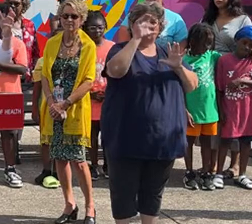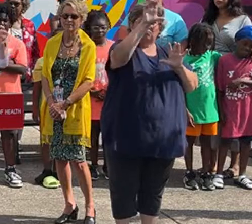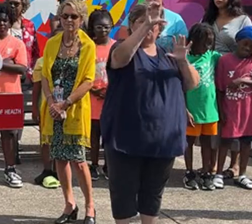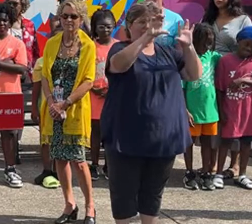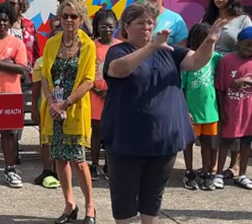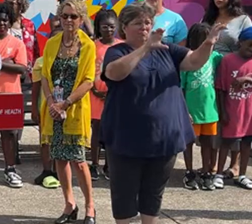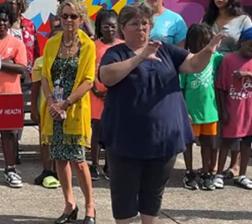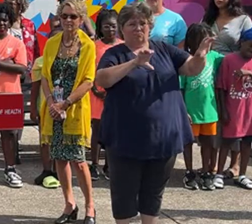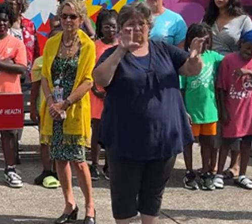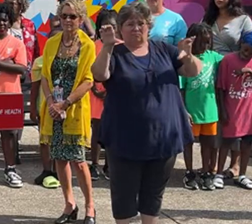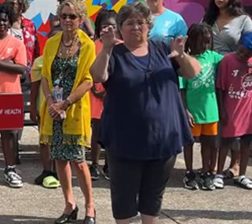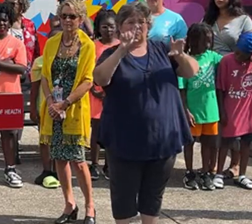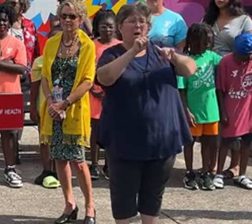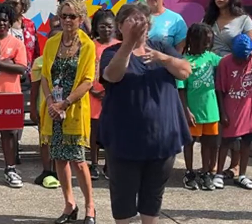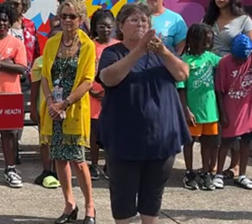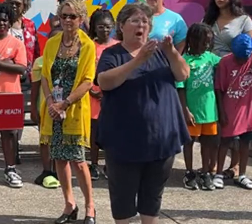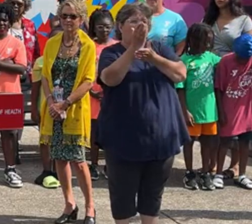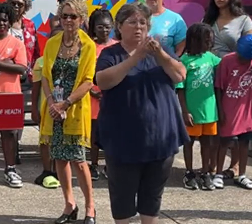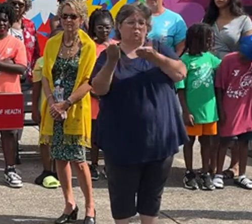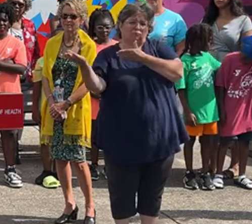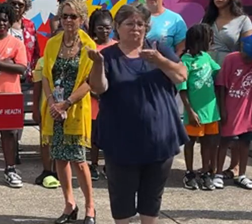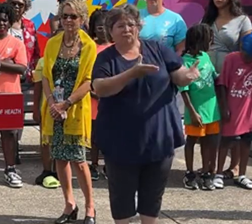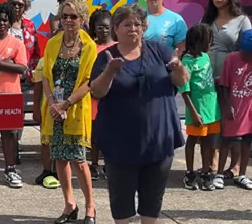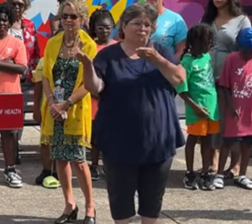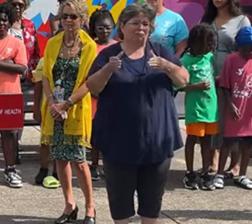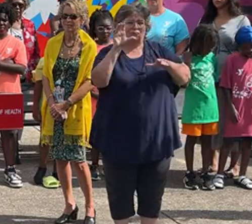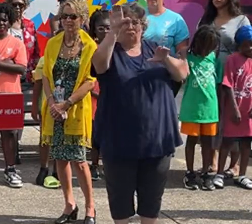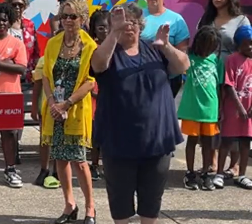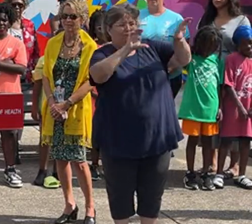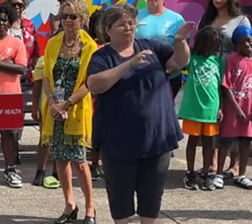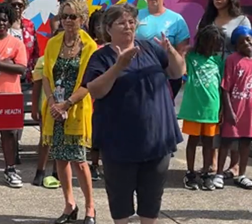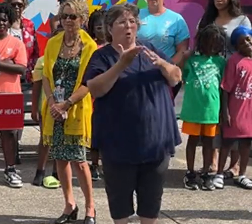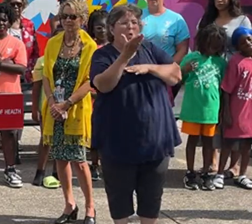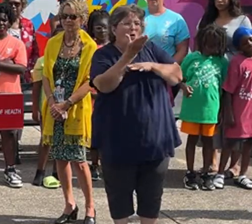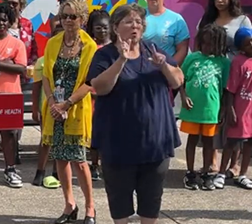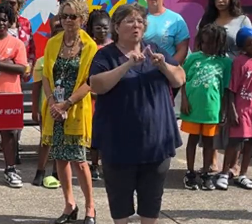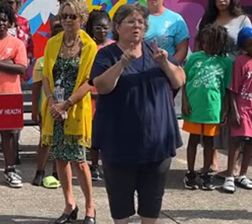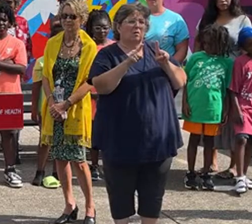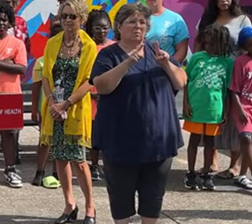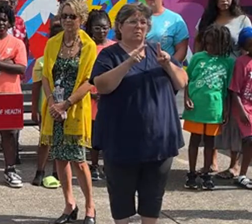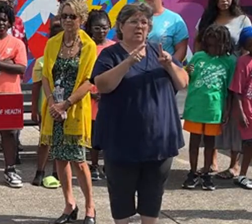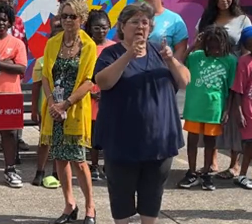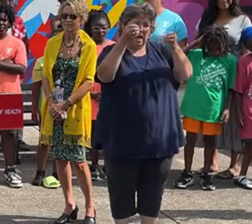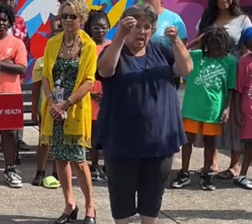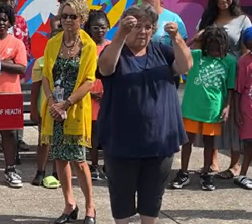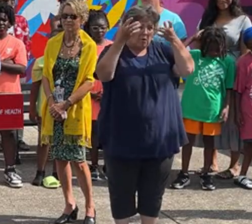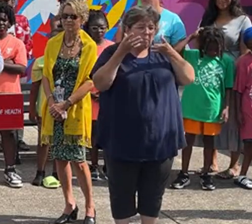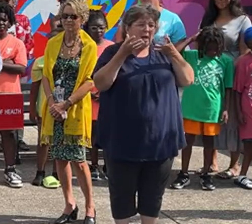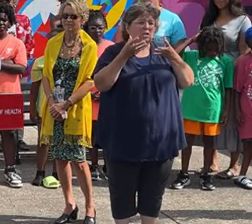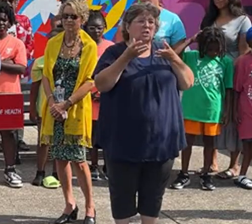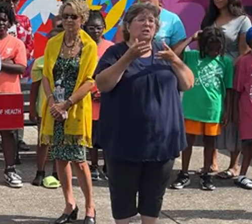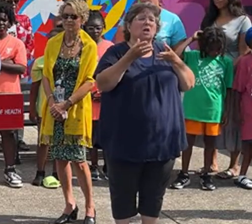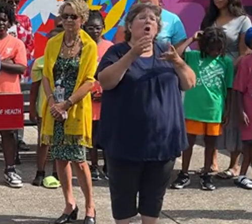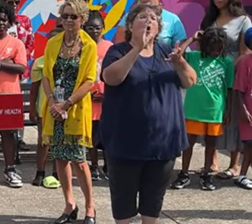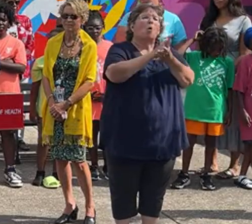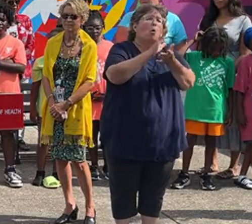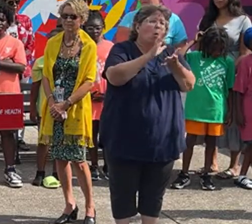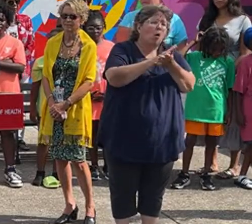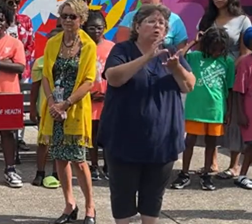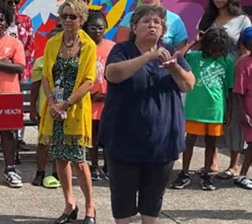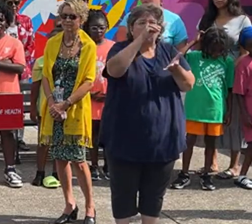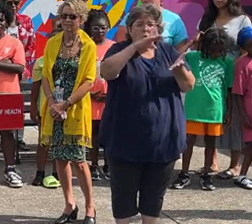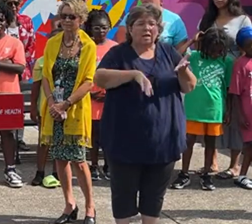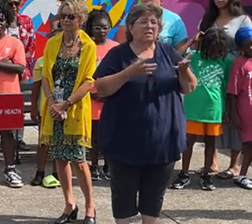a patchwork of pieces that have come together through input from students at Harriet Ross Tubman School. We